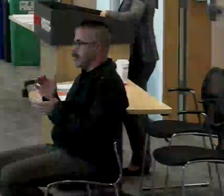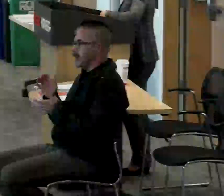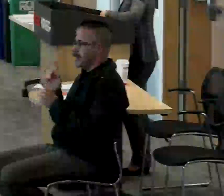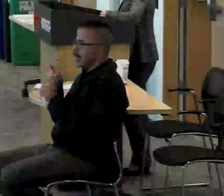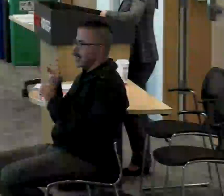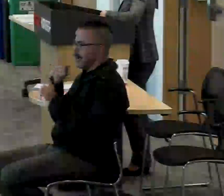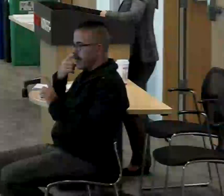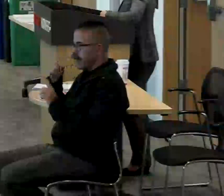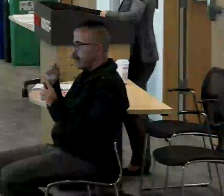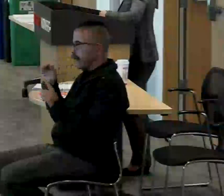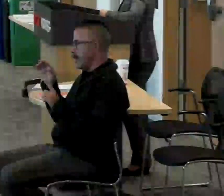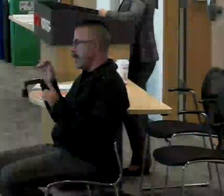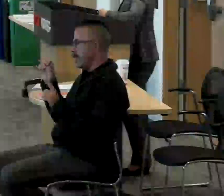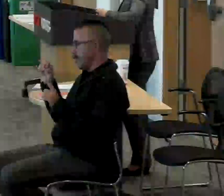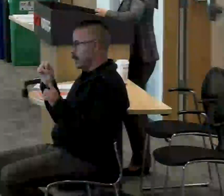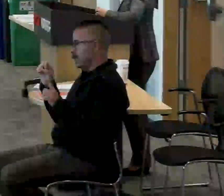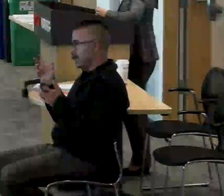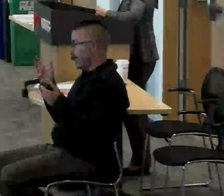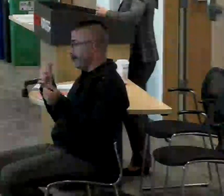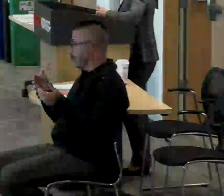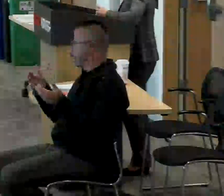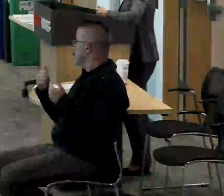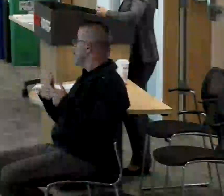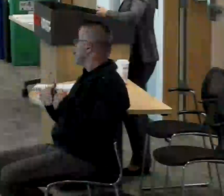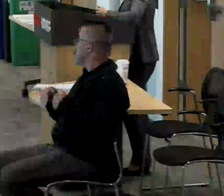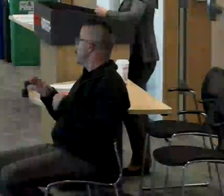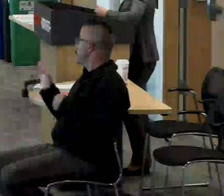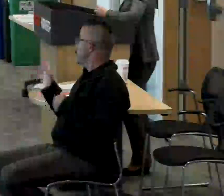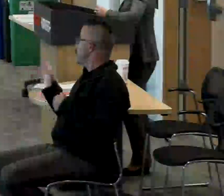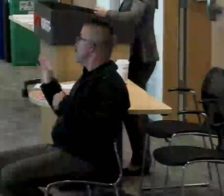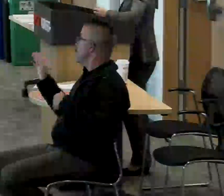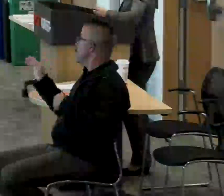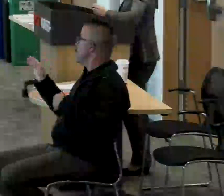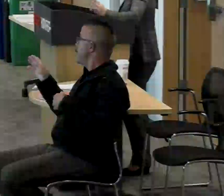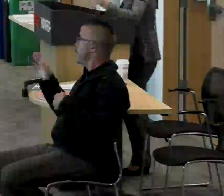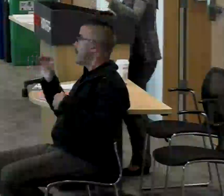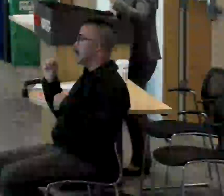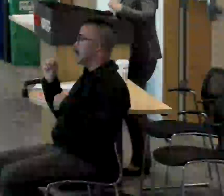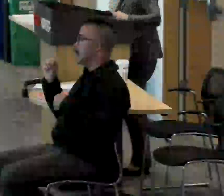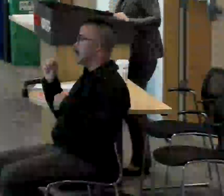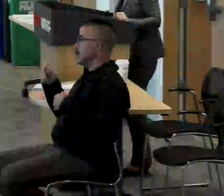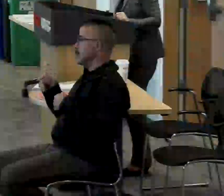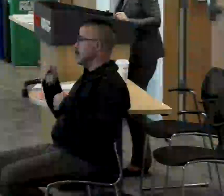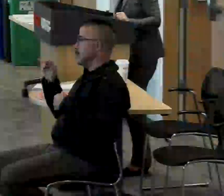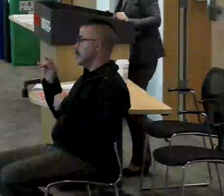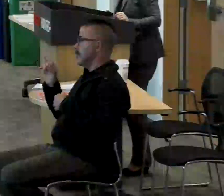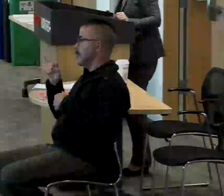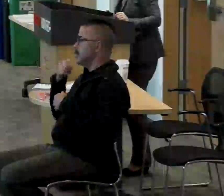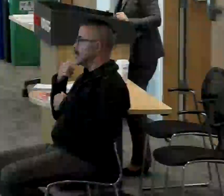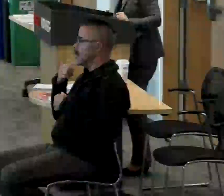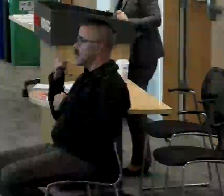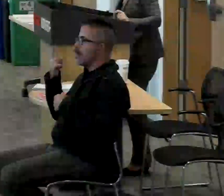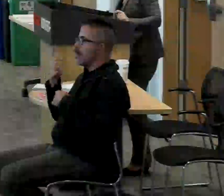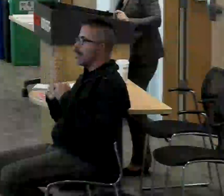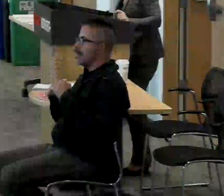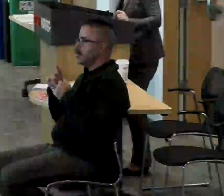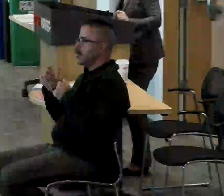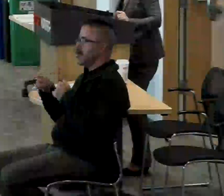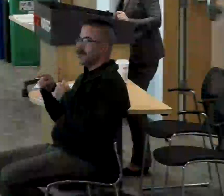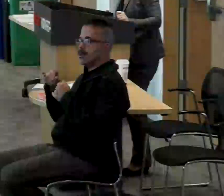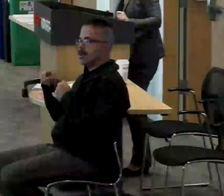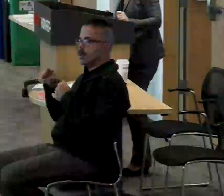message. Well, we're going to email out the presentation as well. And all of that's in the presentation, yeah. One last question,